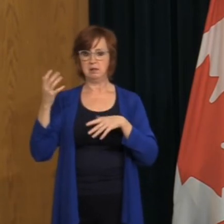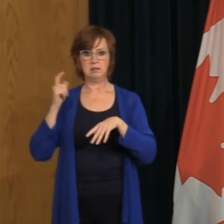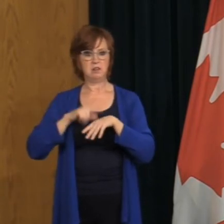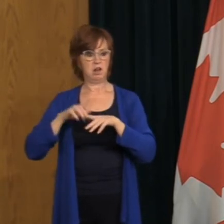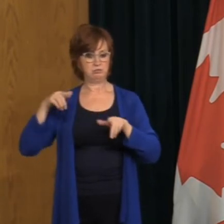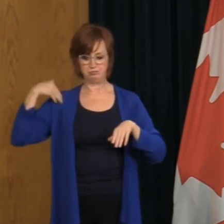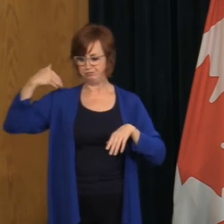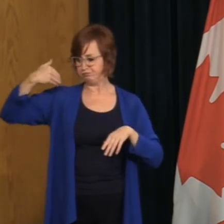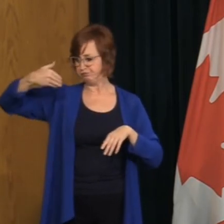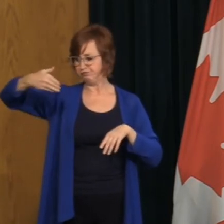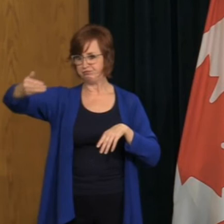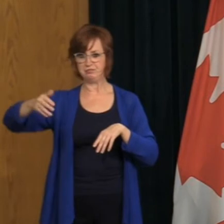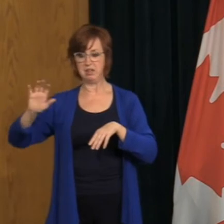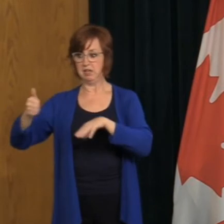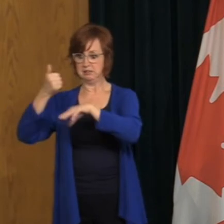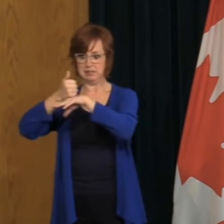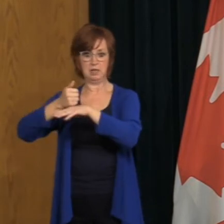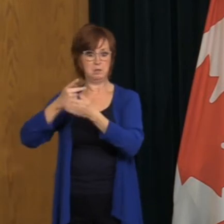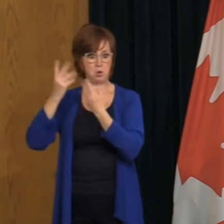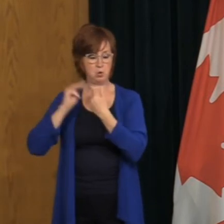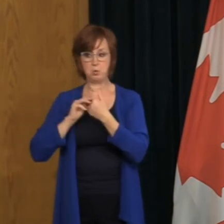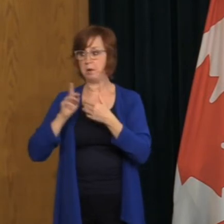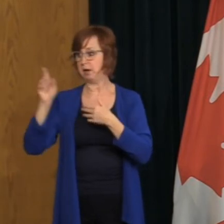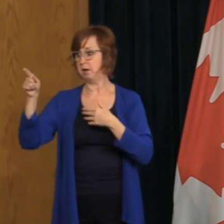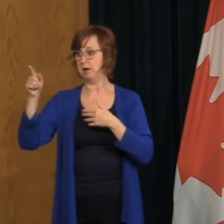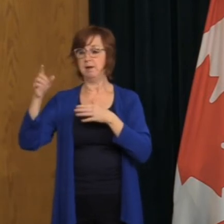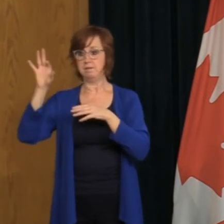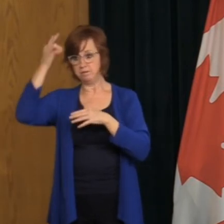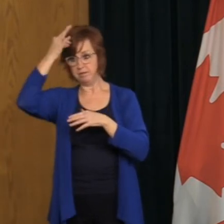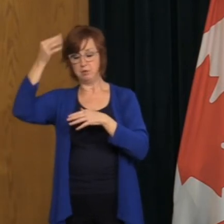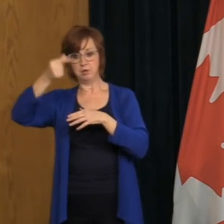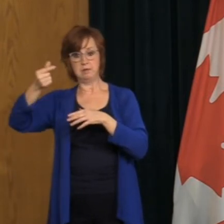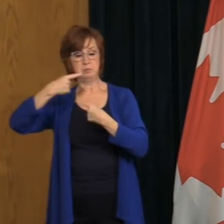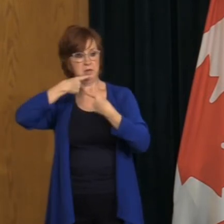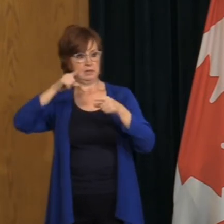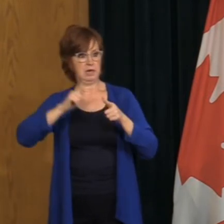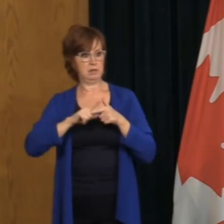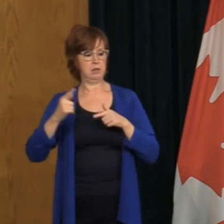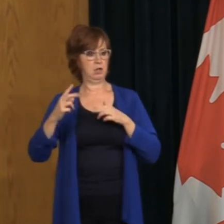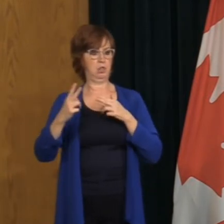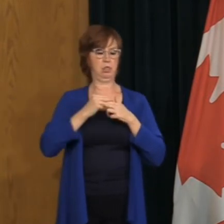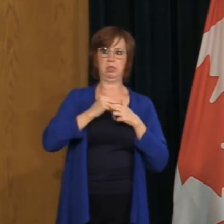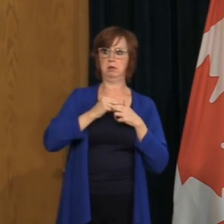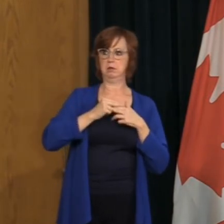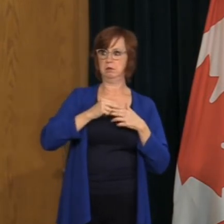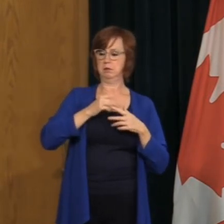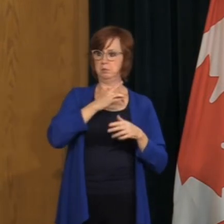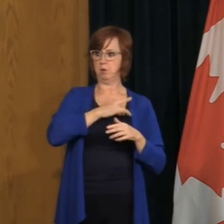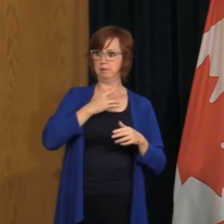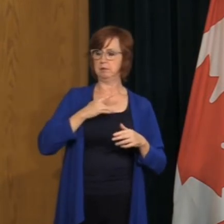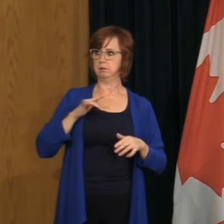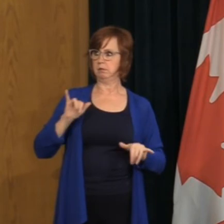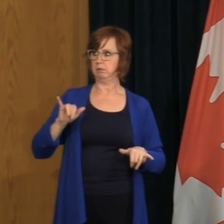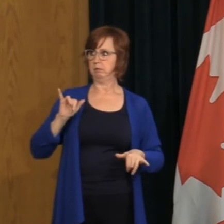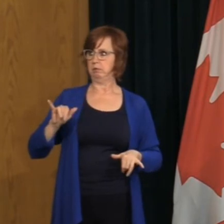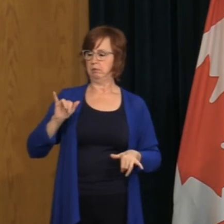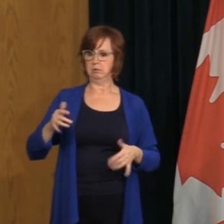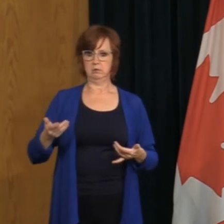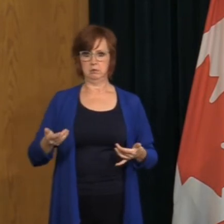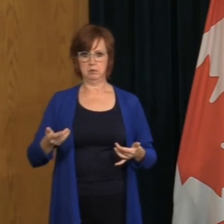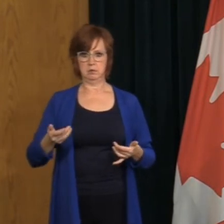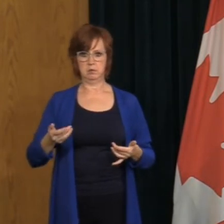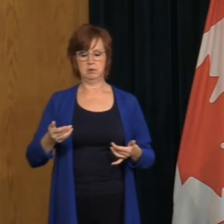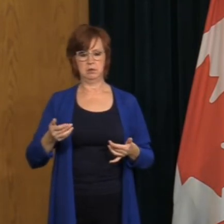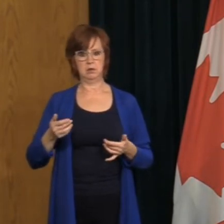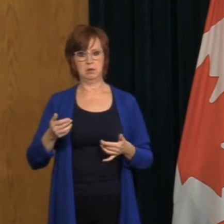consultation, albeit that is getting better as we go through the weeks. That if this is where the program is